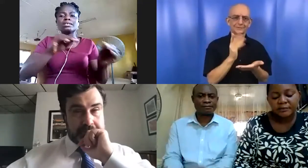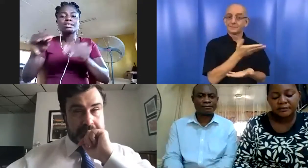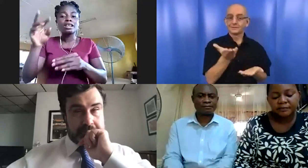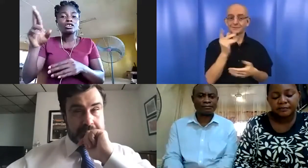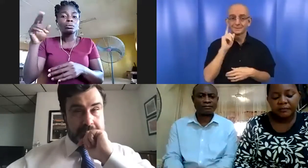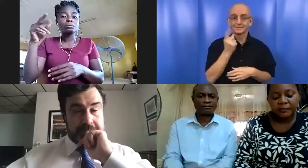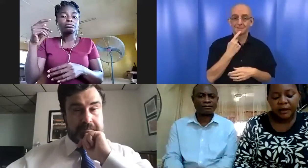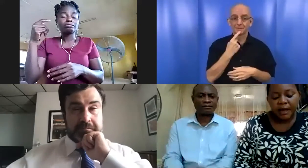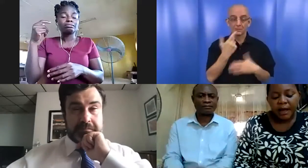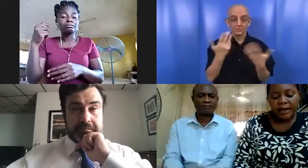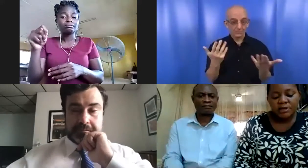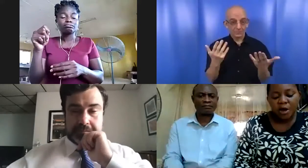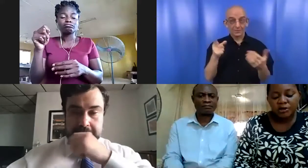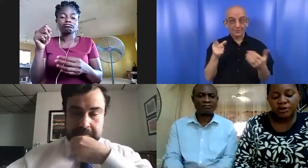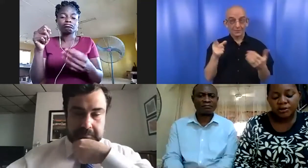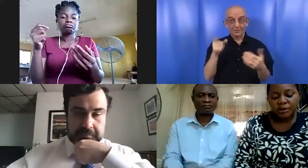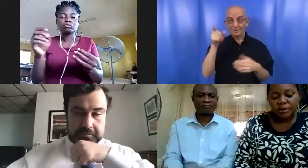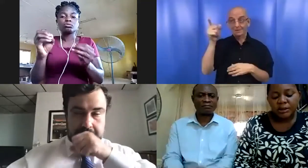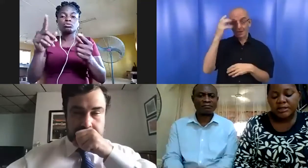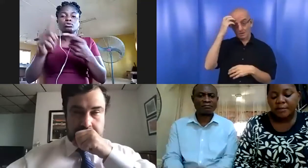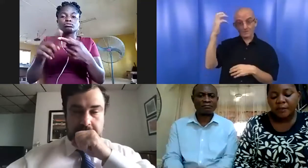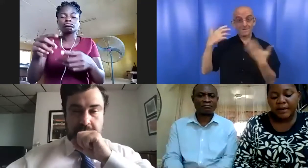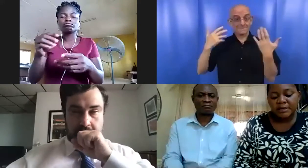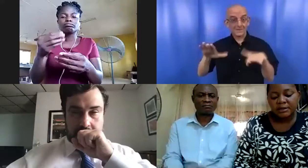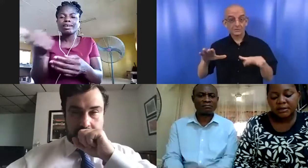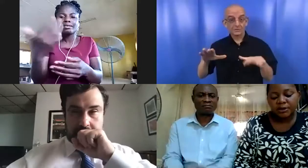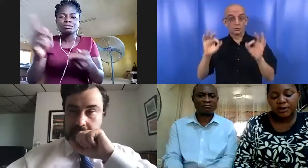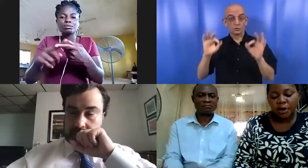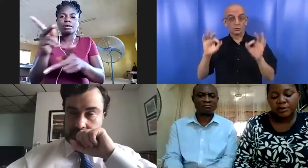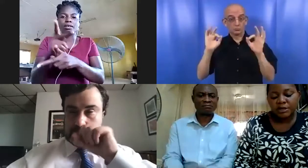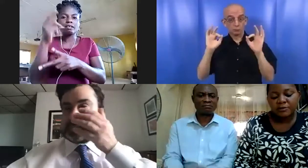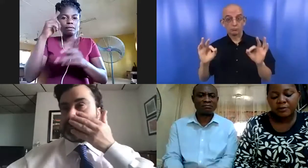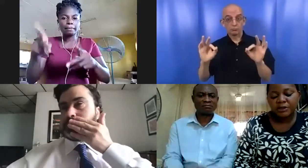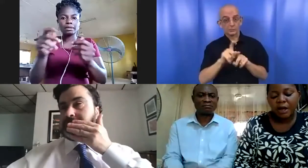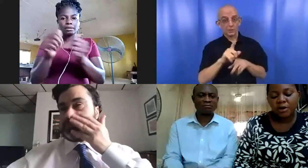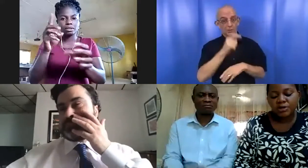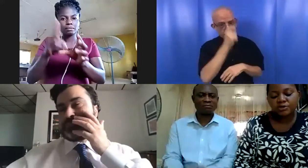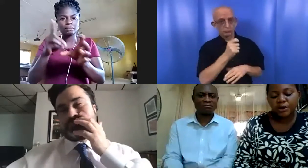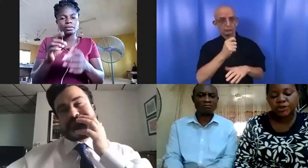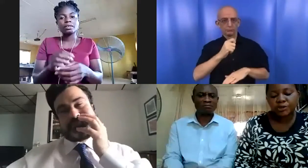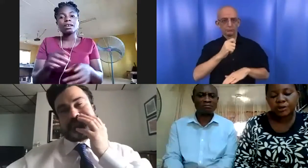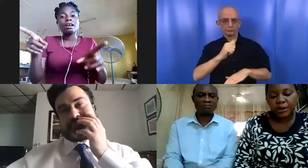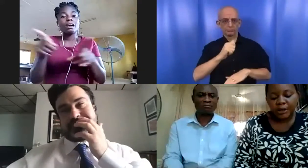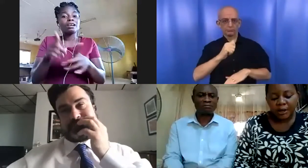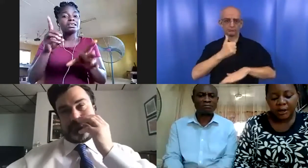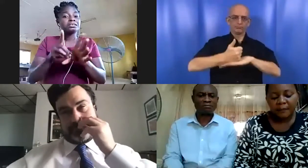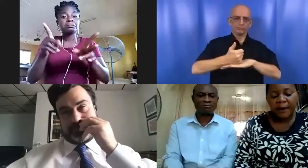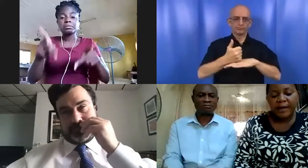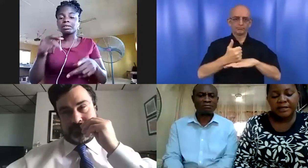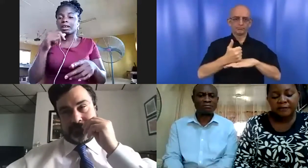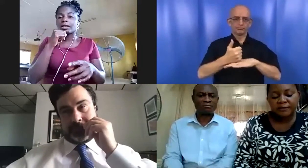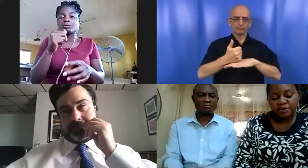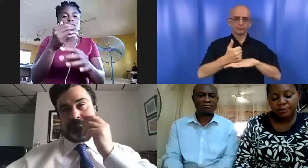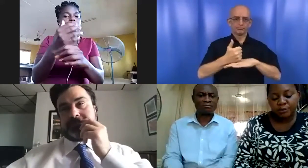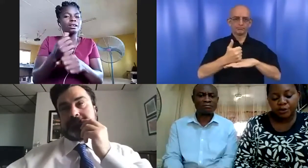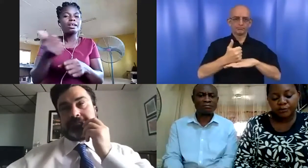disability. As such, disabled persons did not receive special consideration in